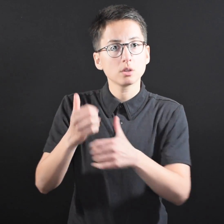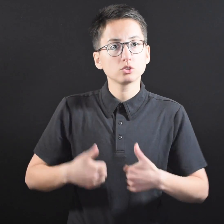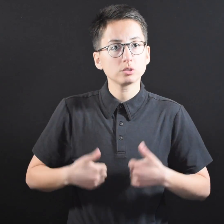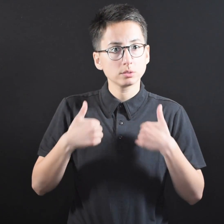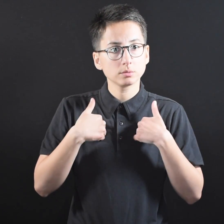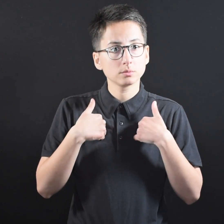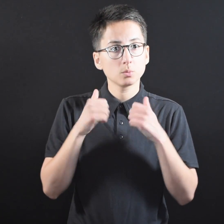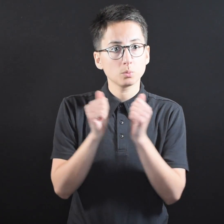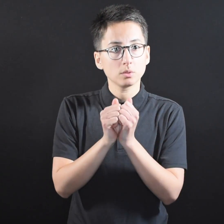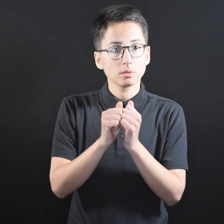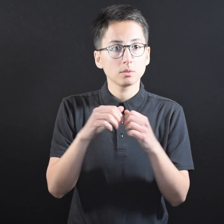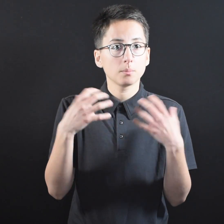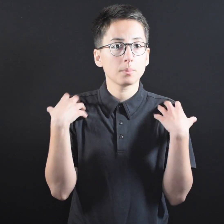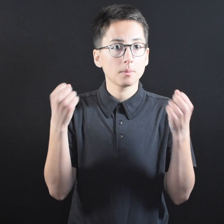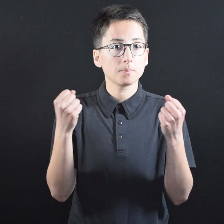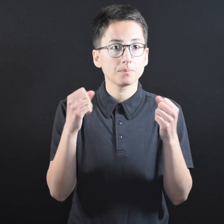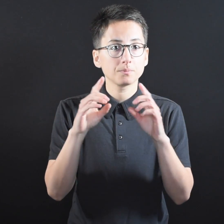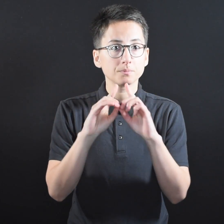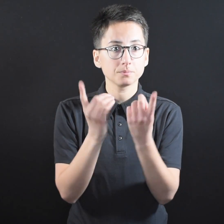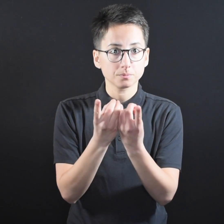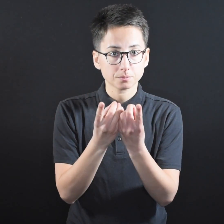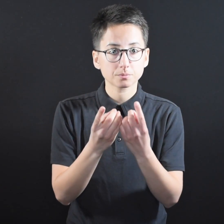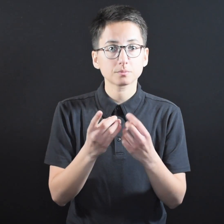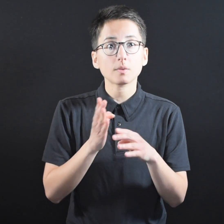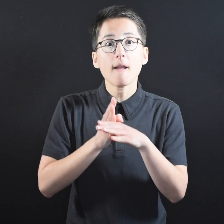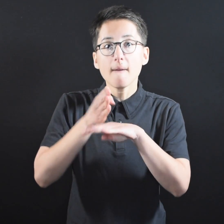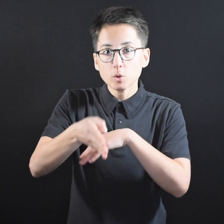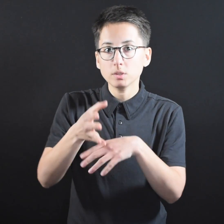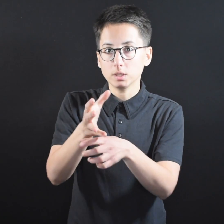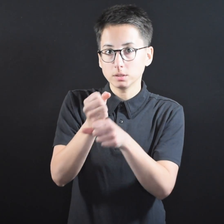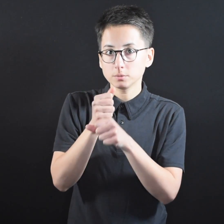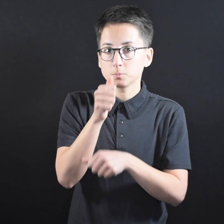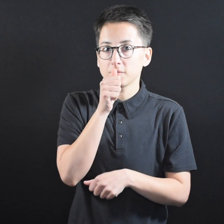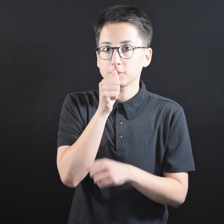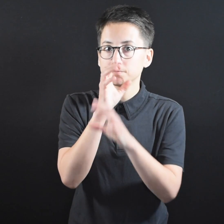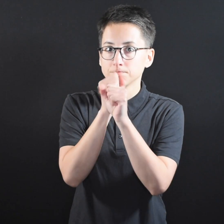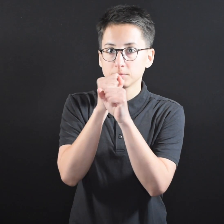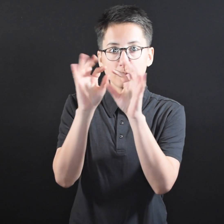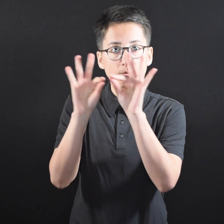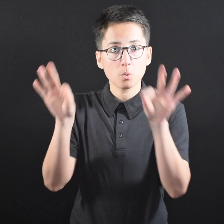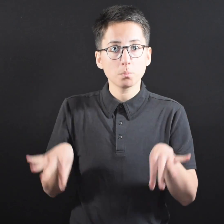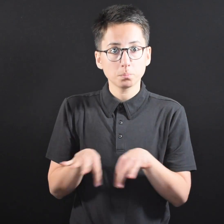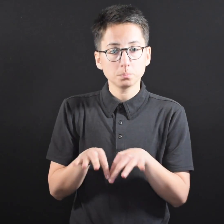people agree to share their address with the health department after getting the privacy notice.